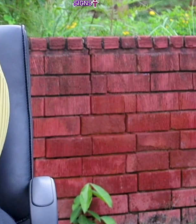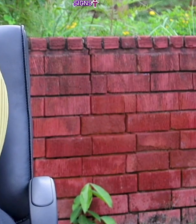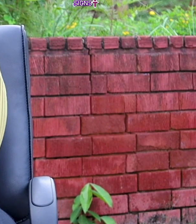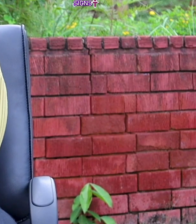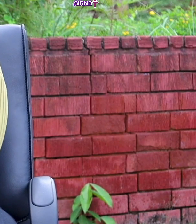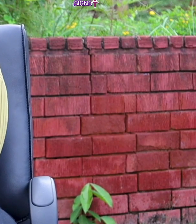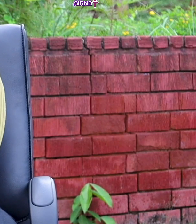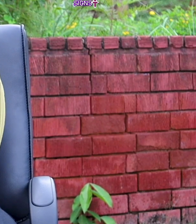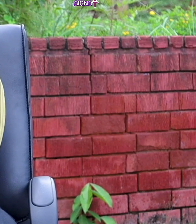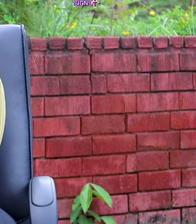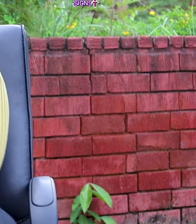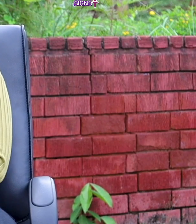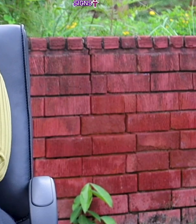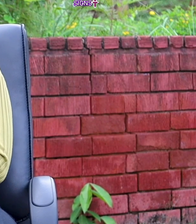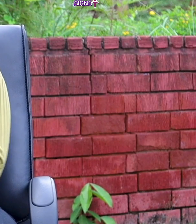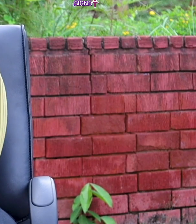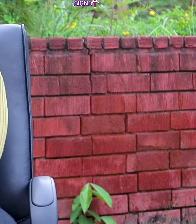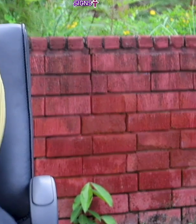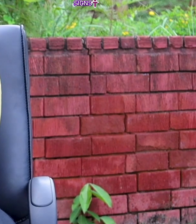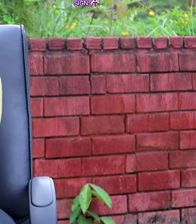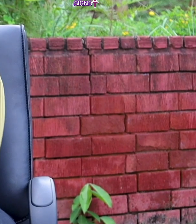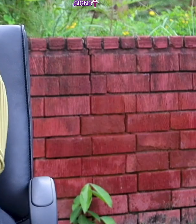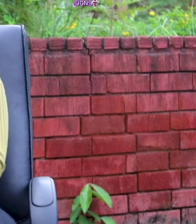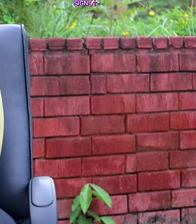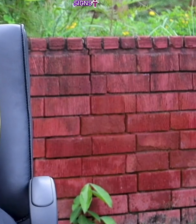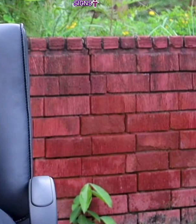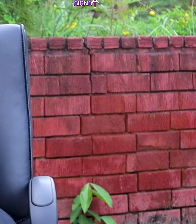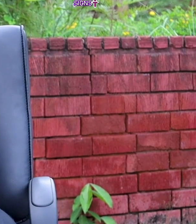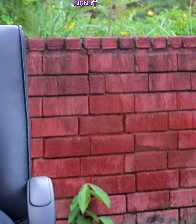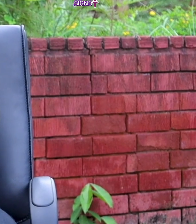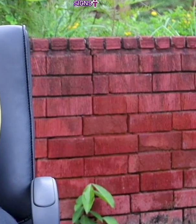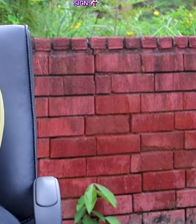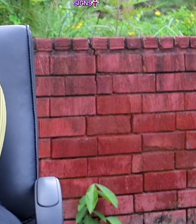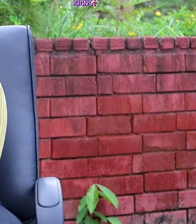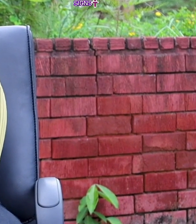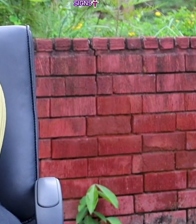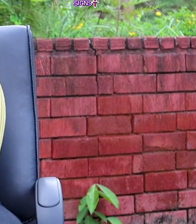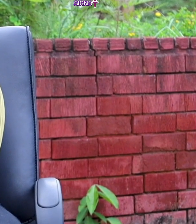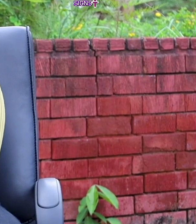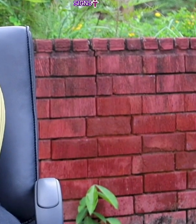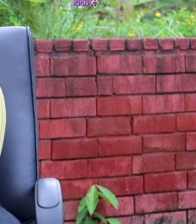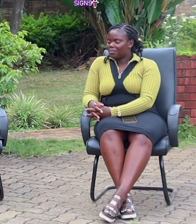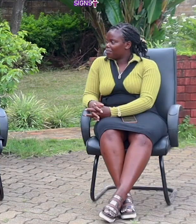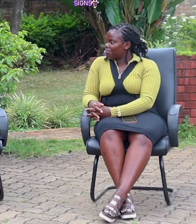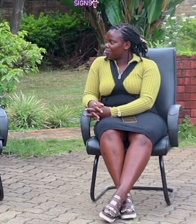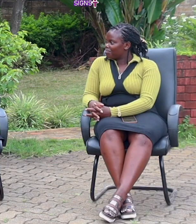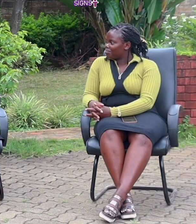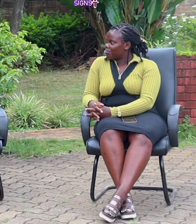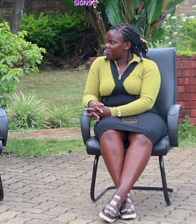you add from what Deborah had shared? What are your future plans and what would you like to